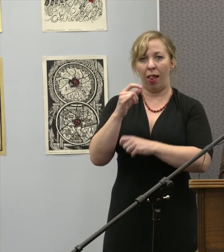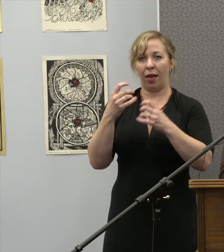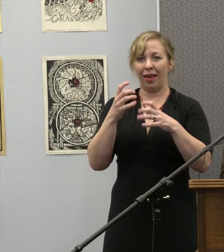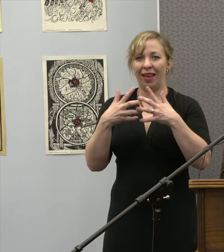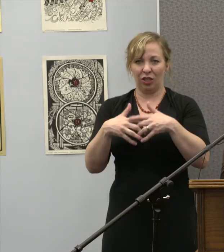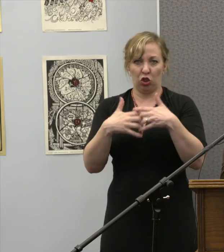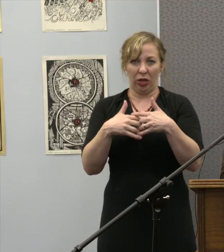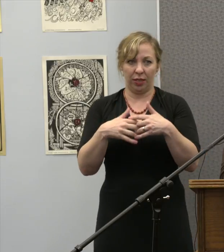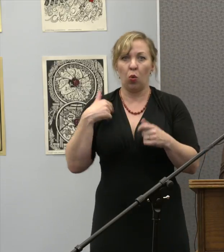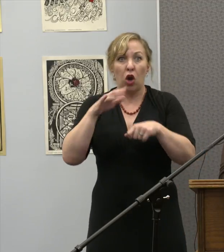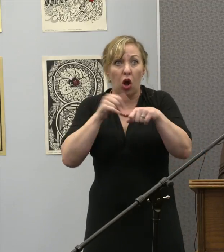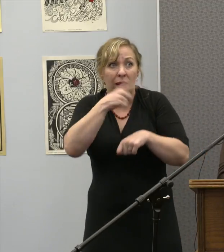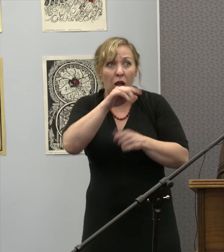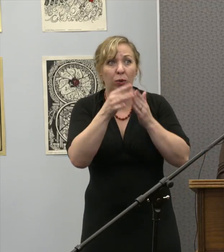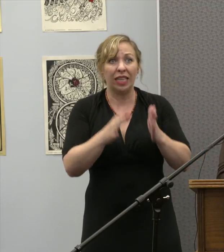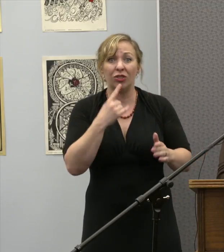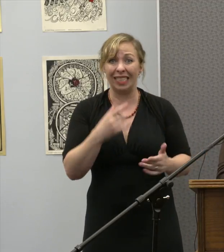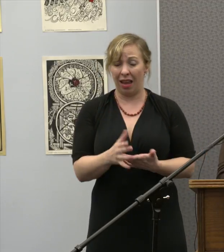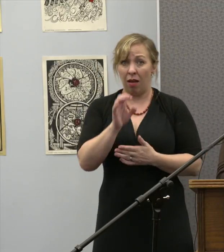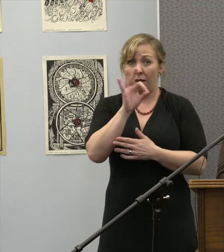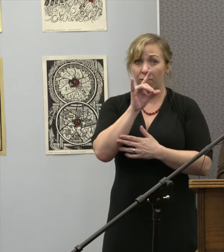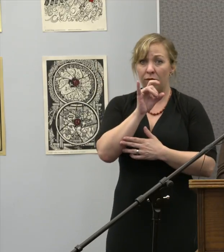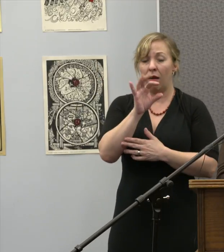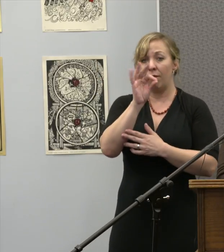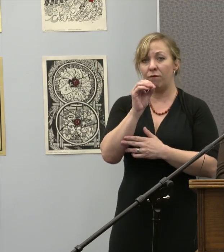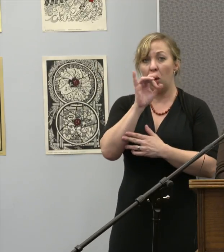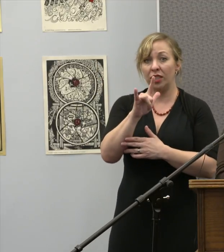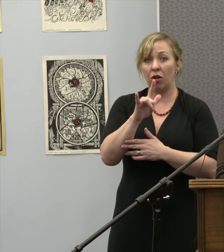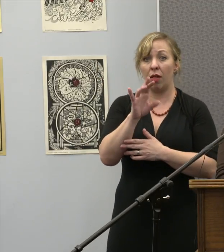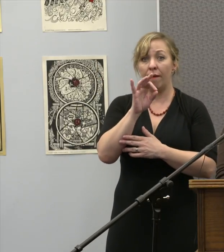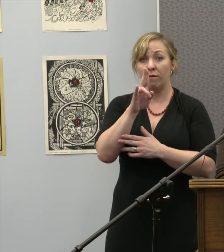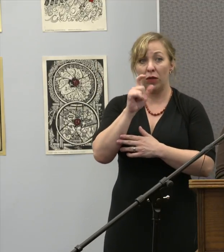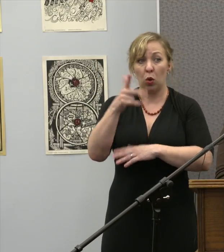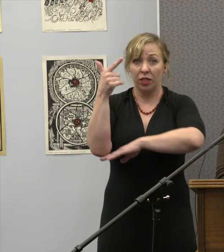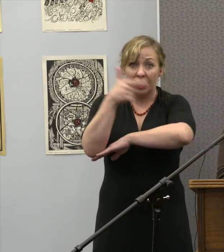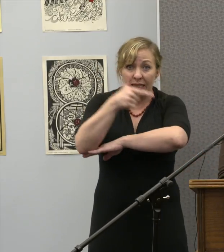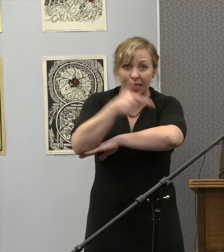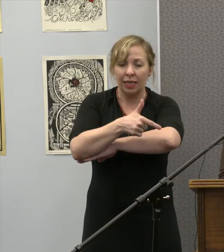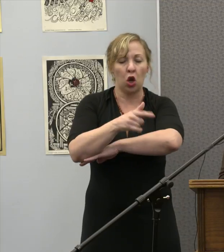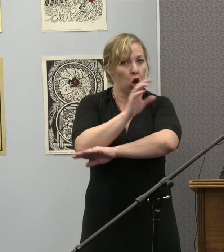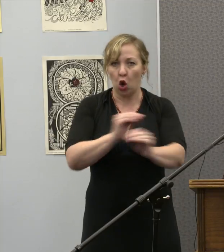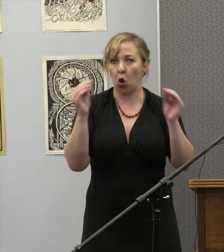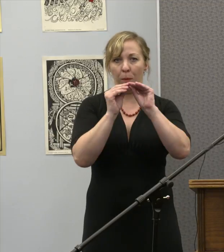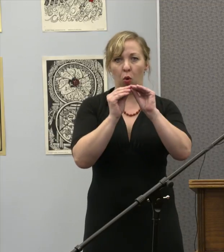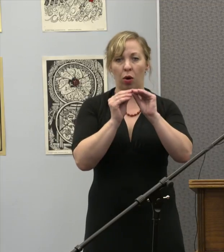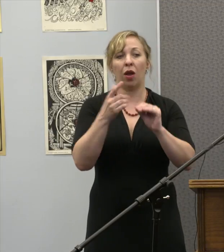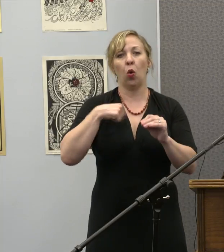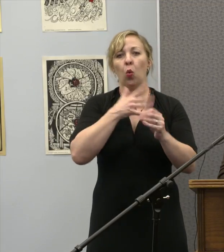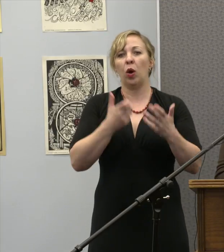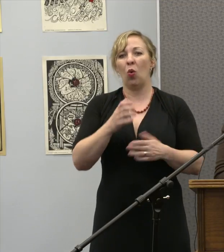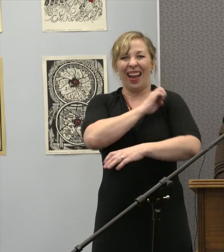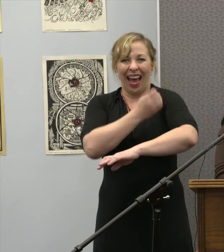We're calling on those leaders to say no more fossil fuels out of the ground. We want renewable energy and we want jobs for our